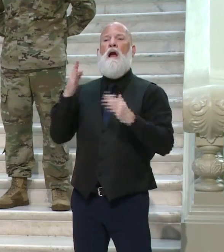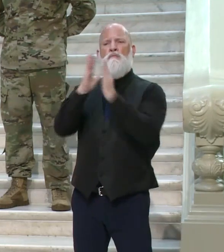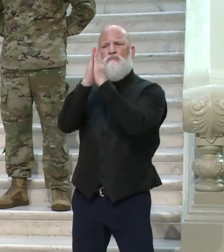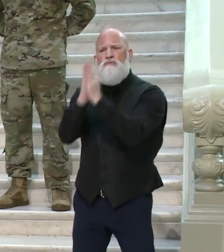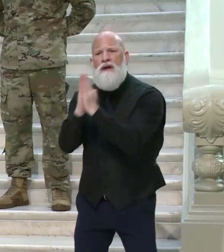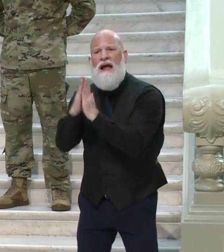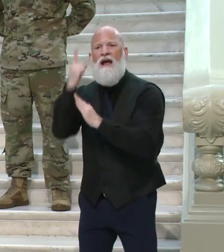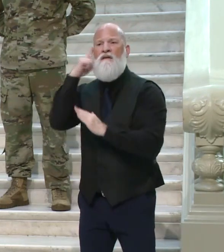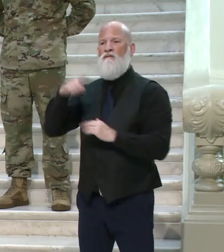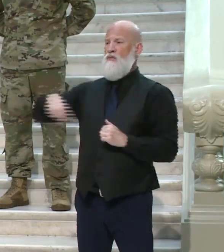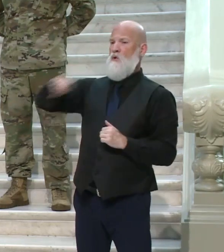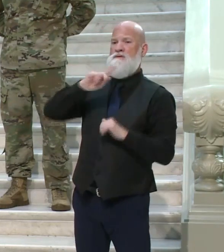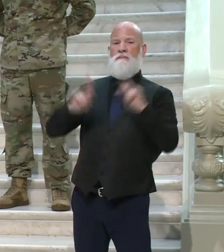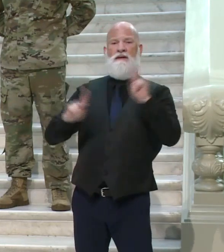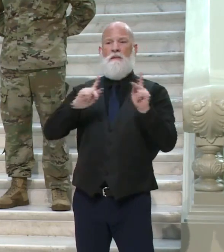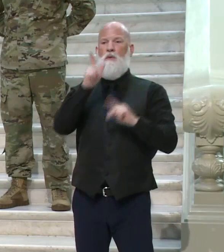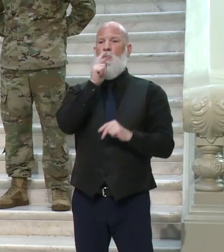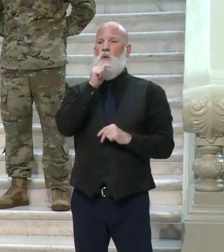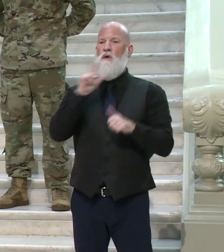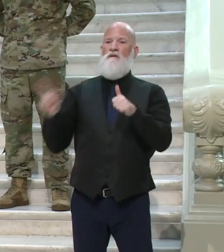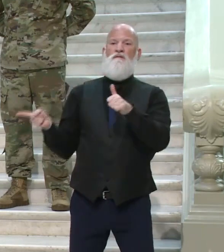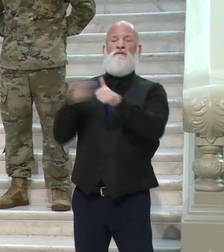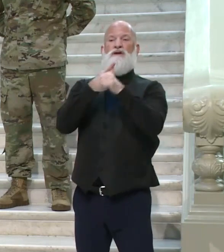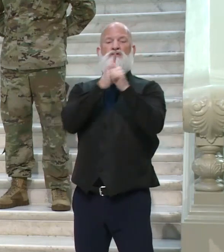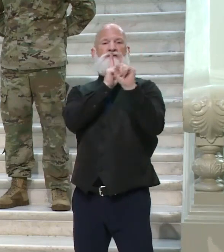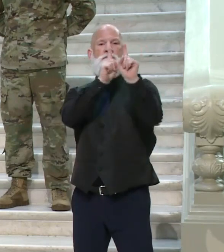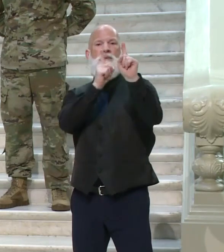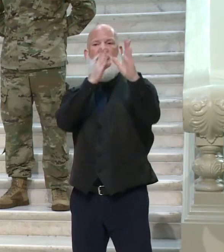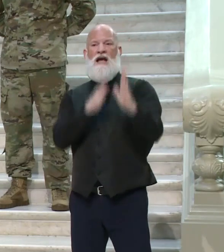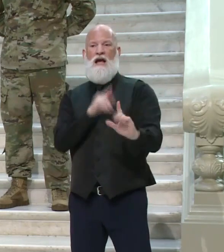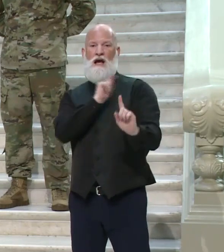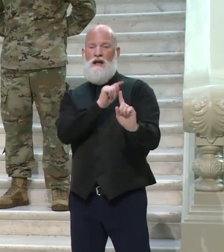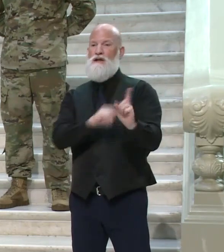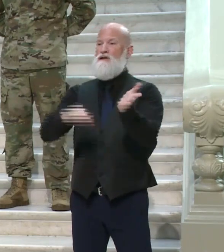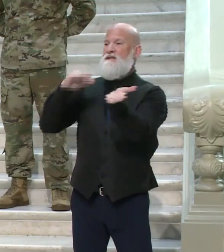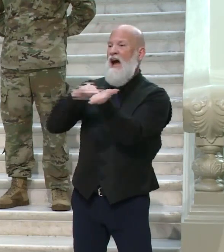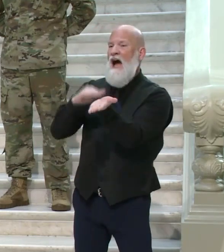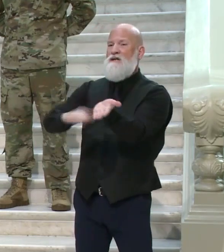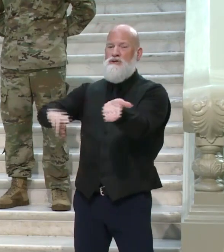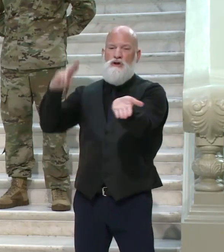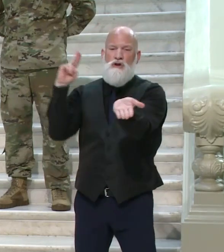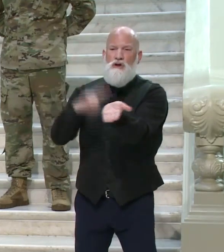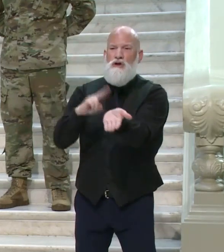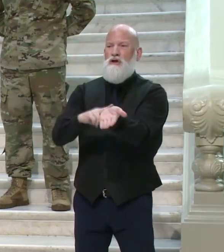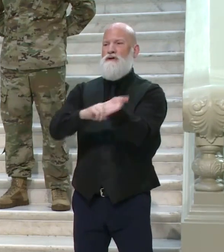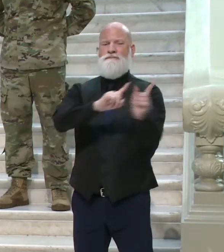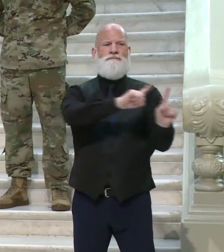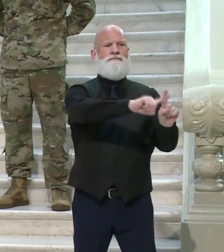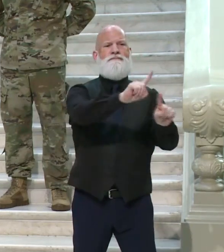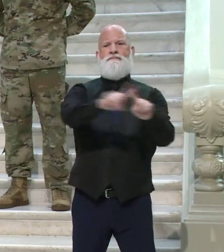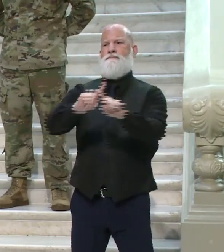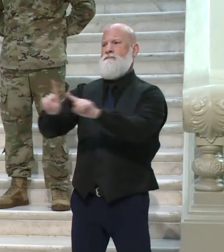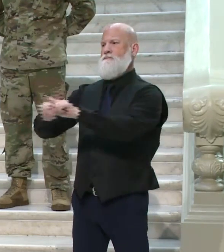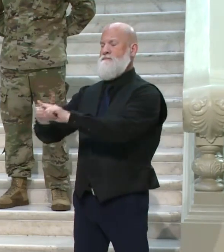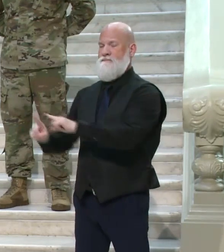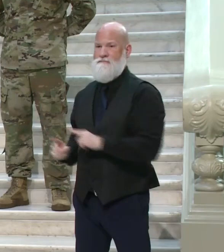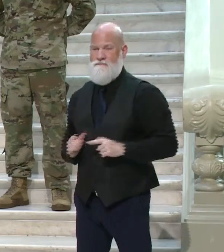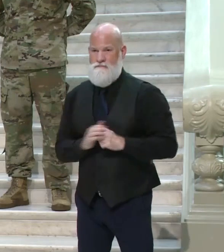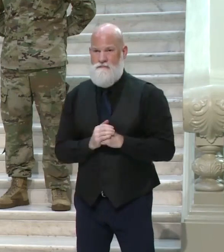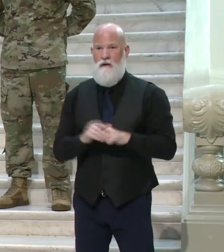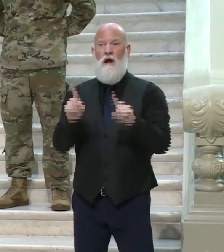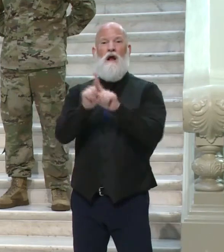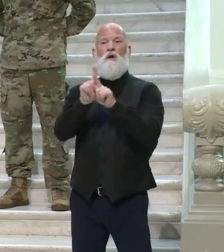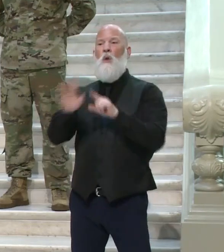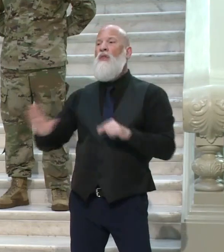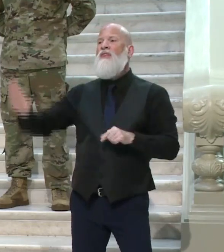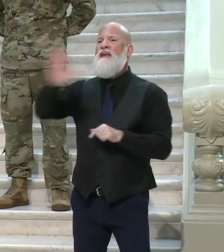lines of our healthcare facilities, our first responders, and many others, as well as those that are supporting them